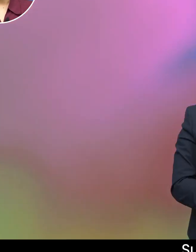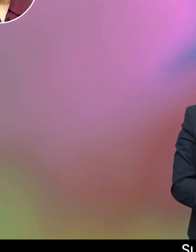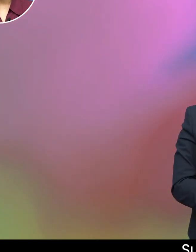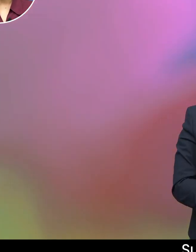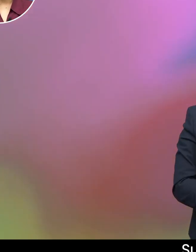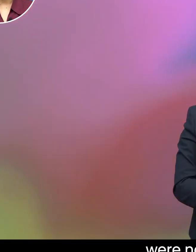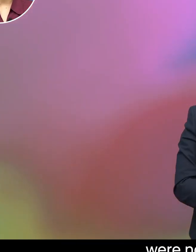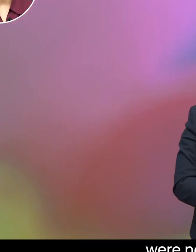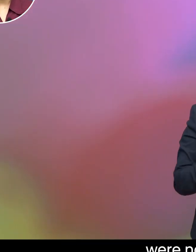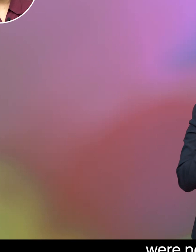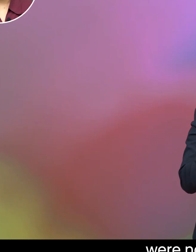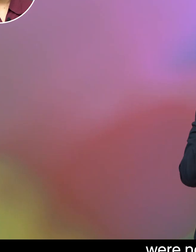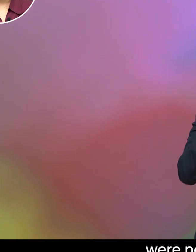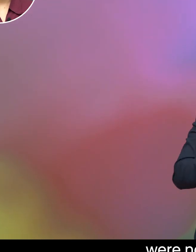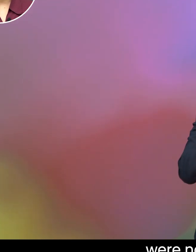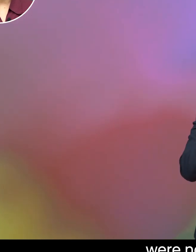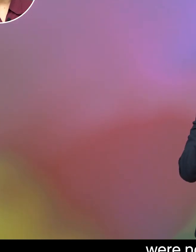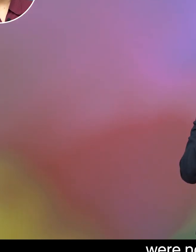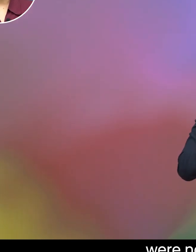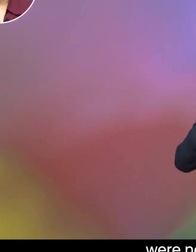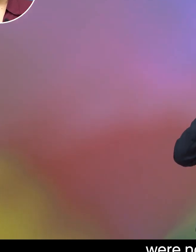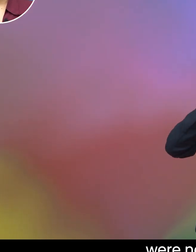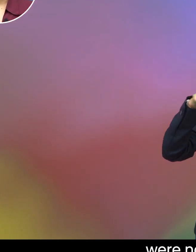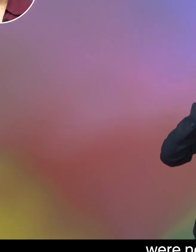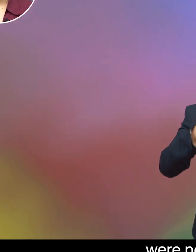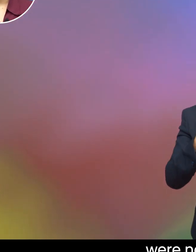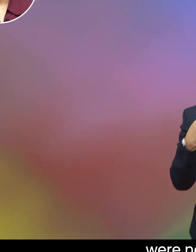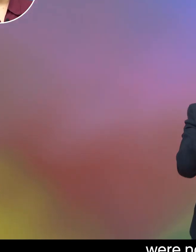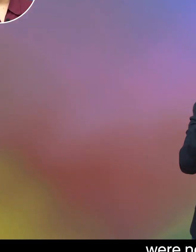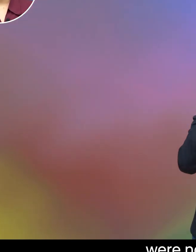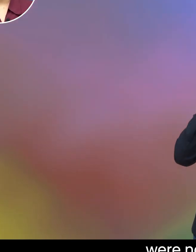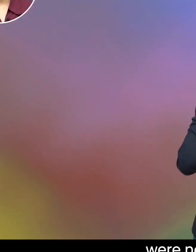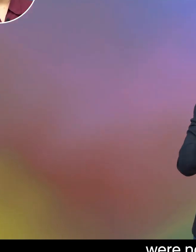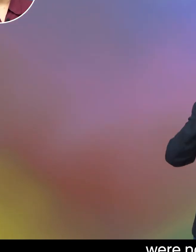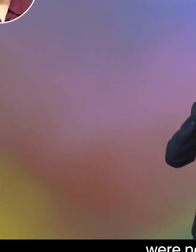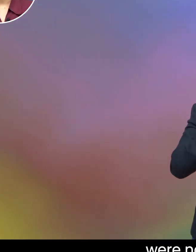Such organelles were named chloroplasts.